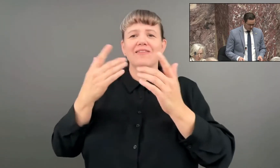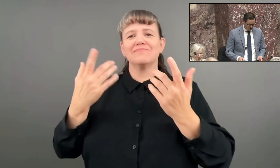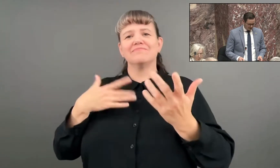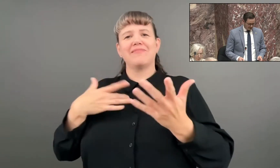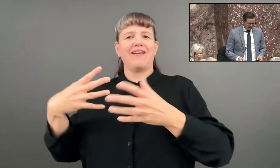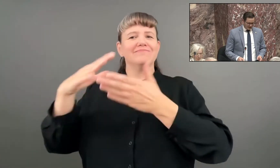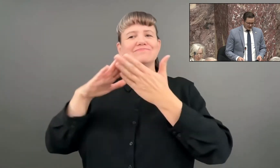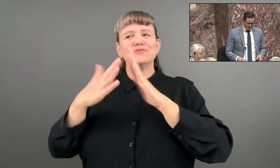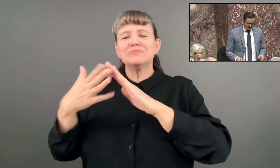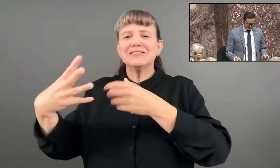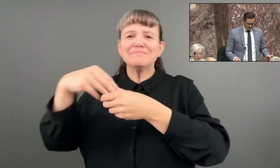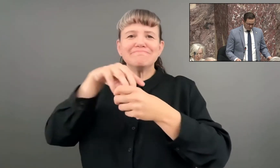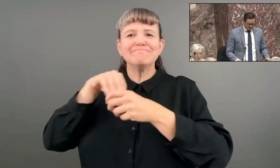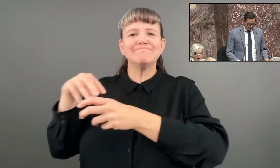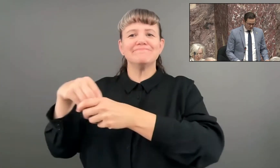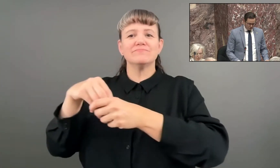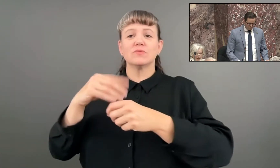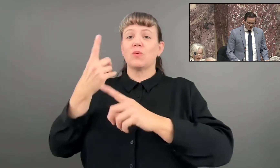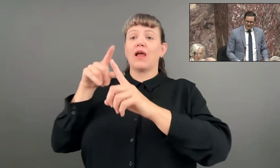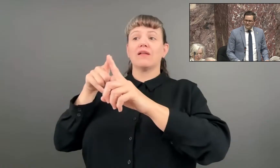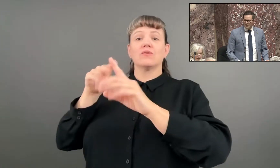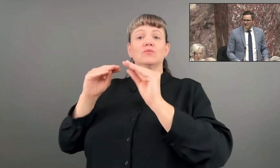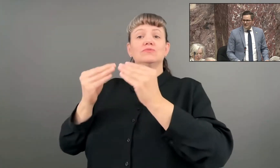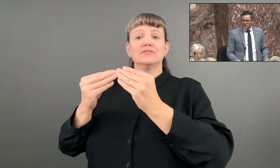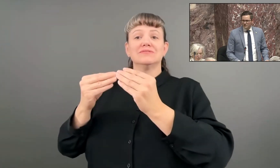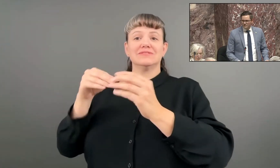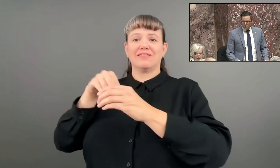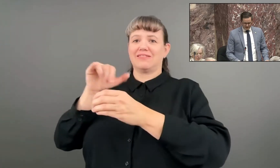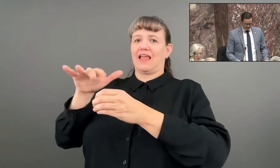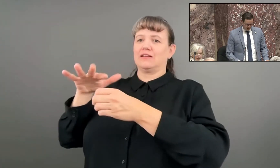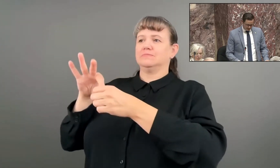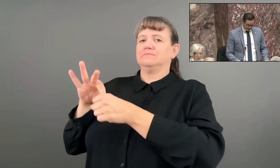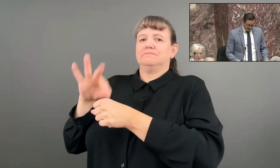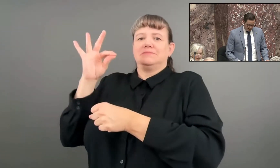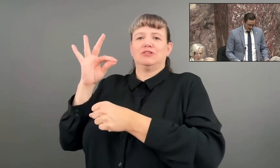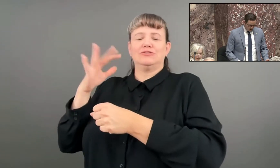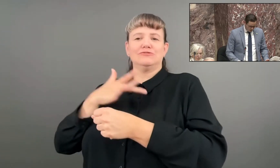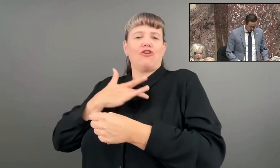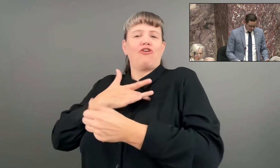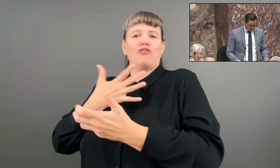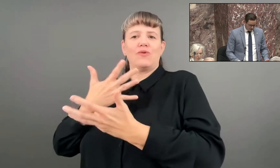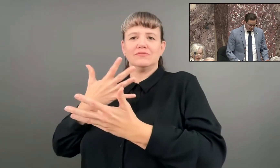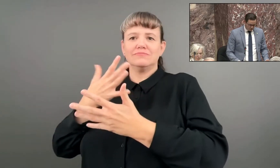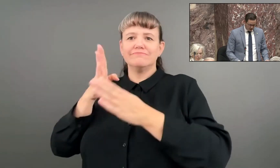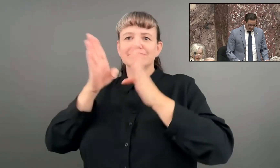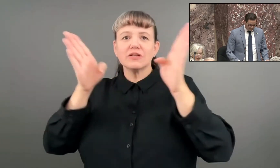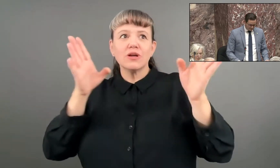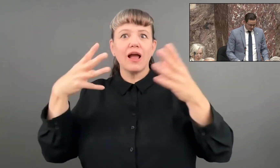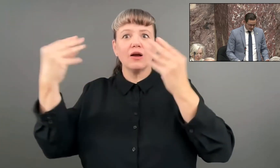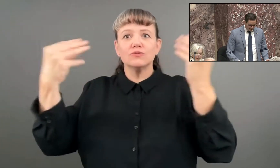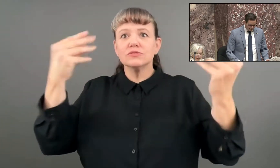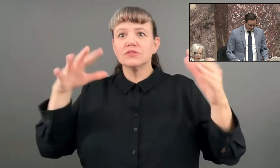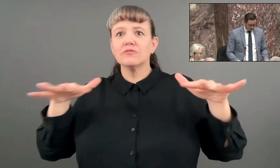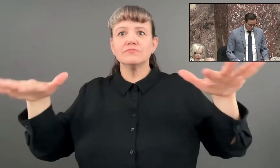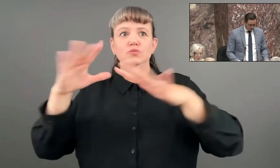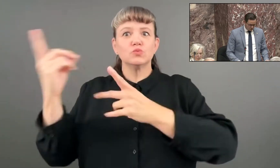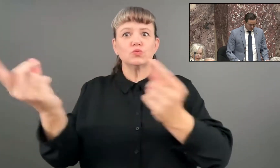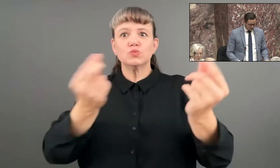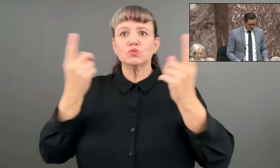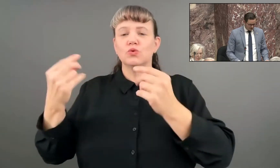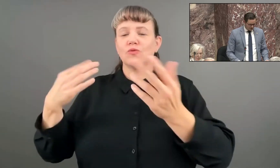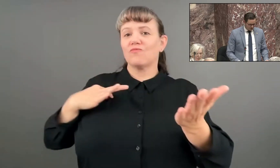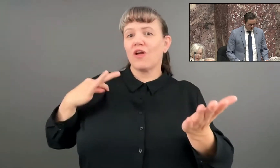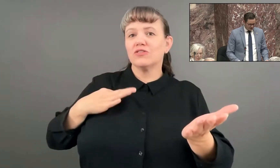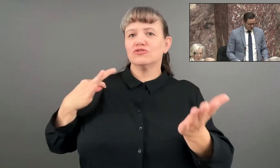northern spirit, combining a love of the outdoors, a dedication to volunteering, and a whole lot of community pride. The Mackenzie Outdoor Route